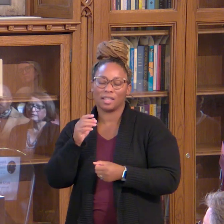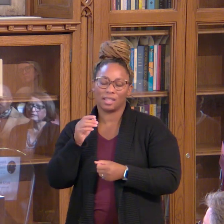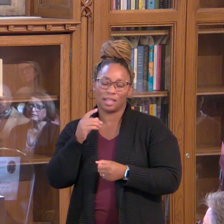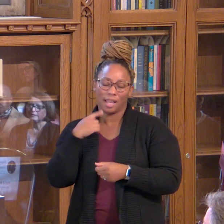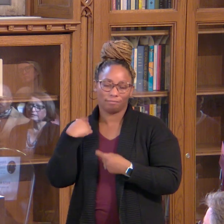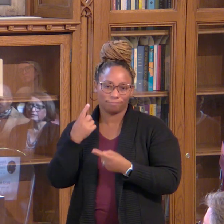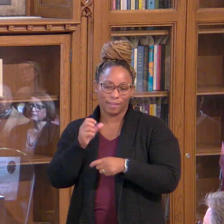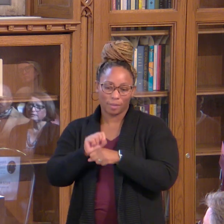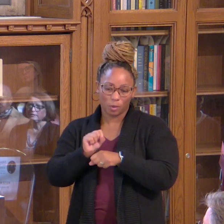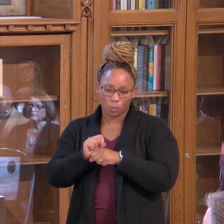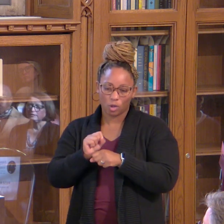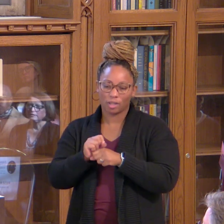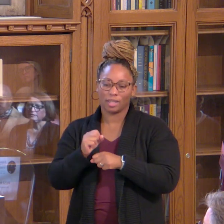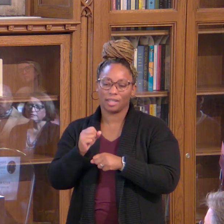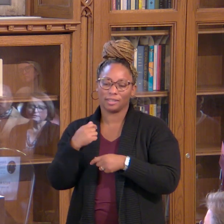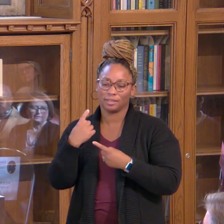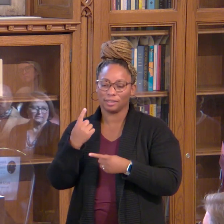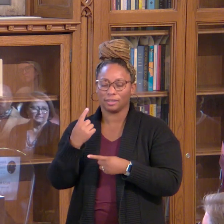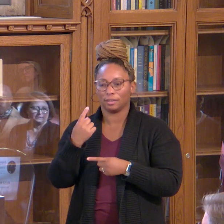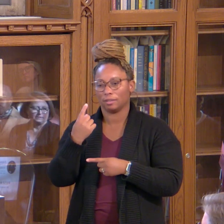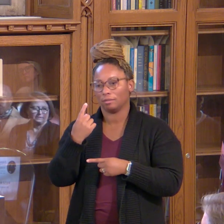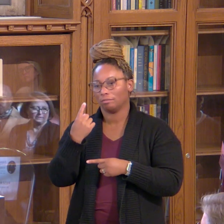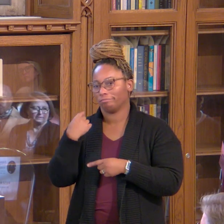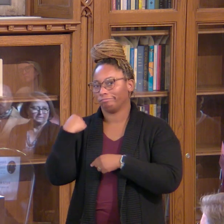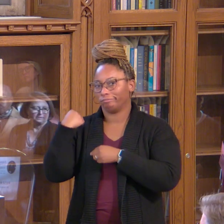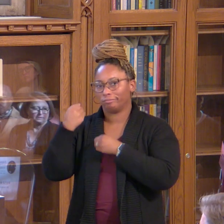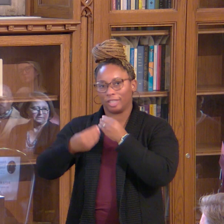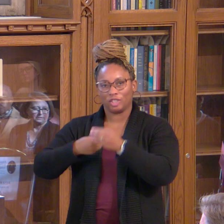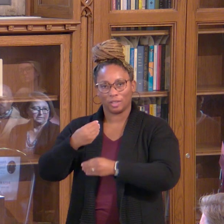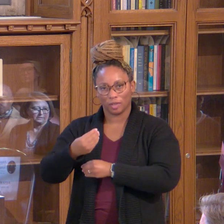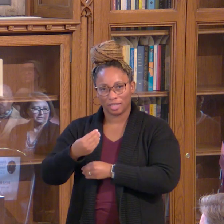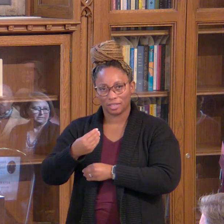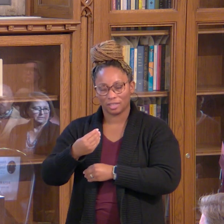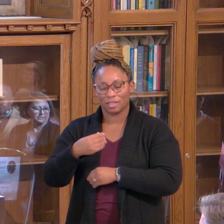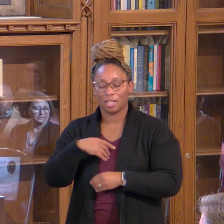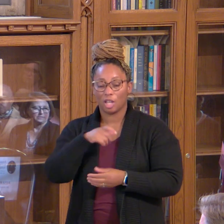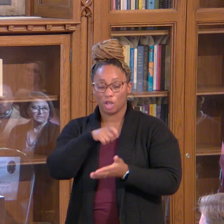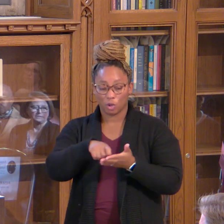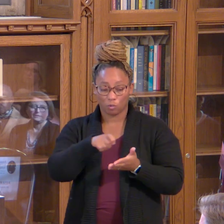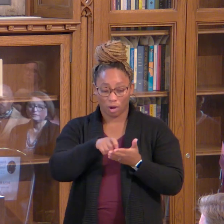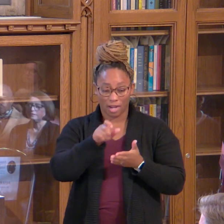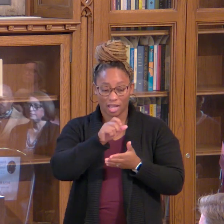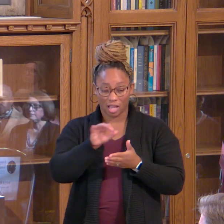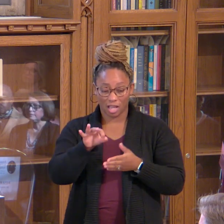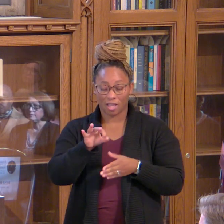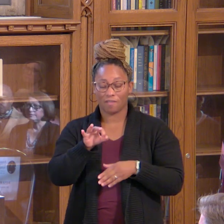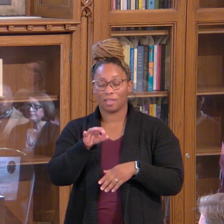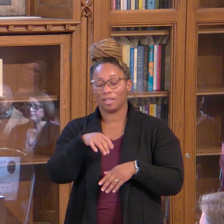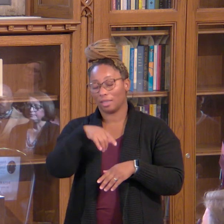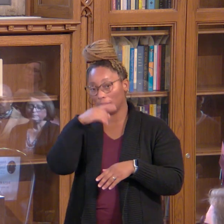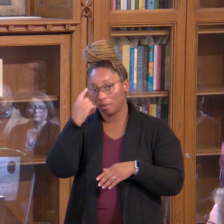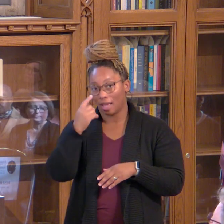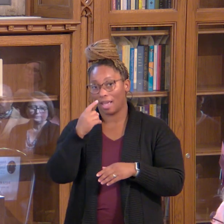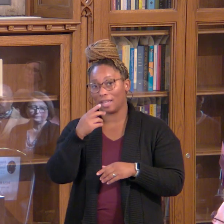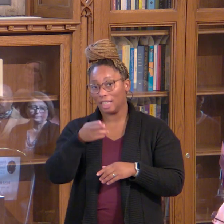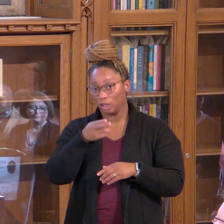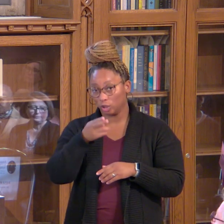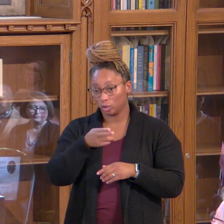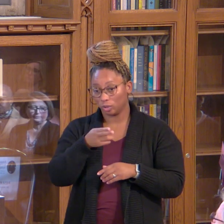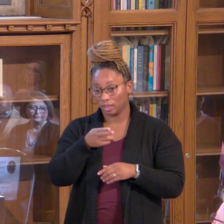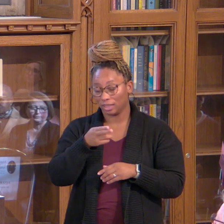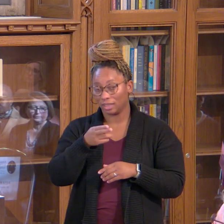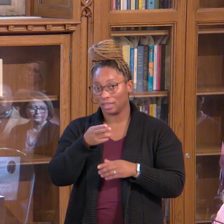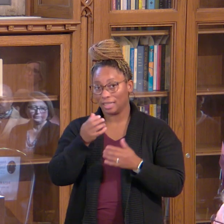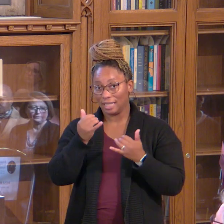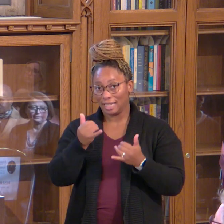at work over the past generation the writing of the history of the Negro in the United States